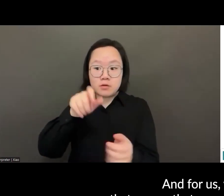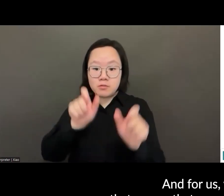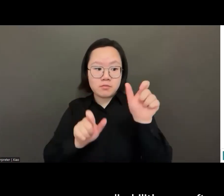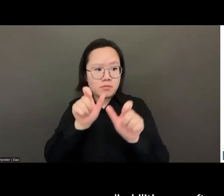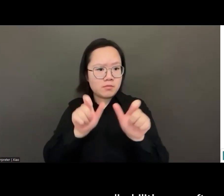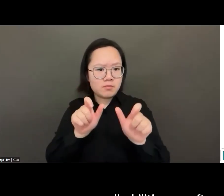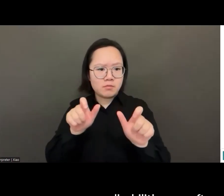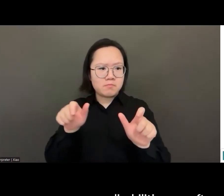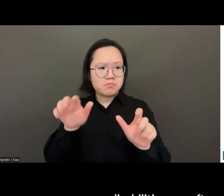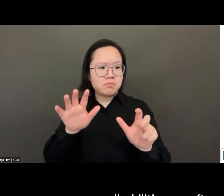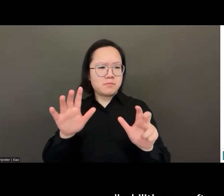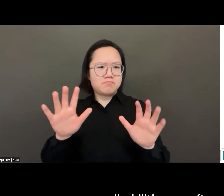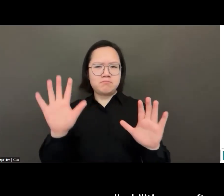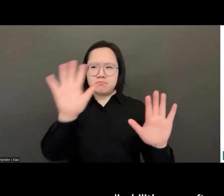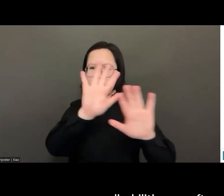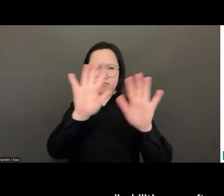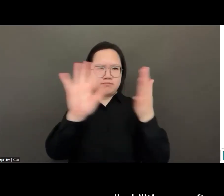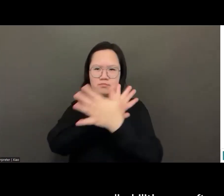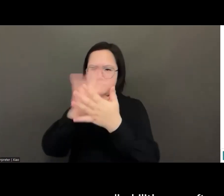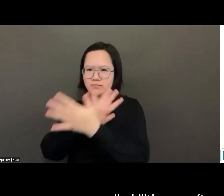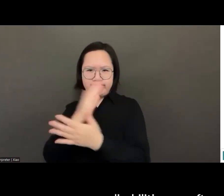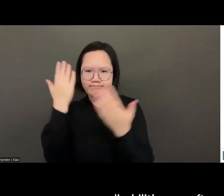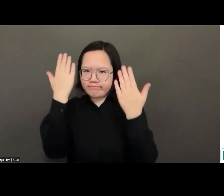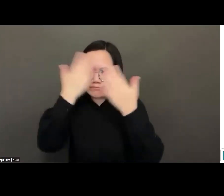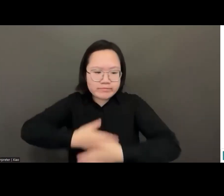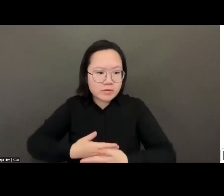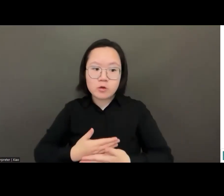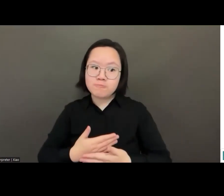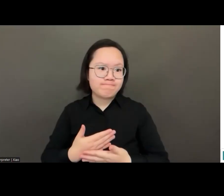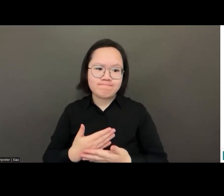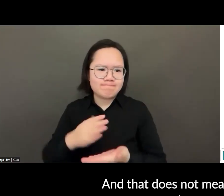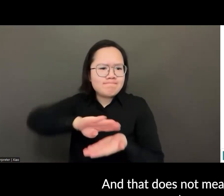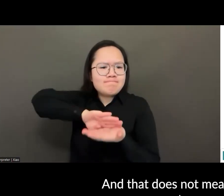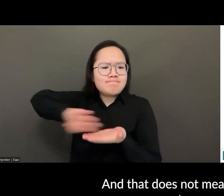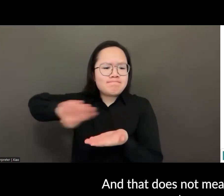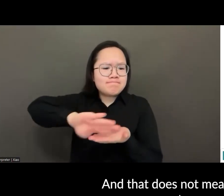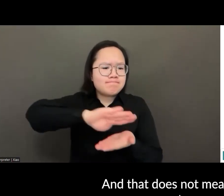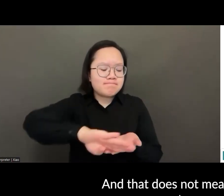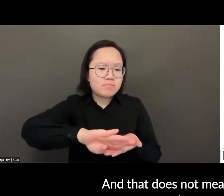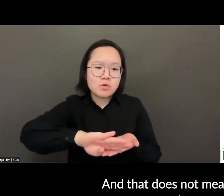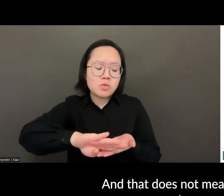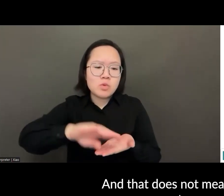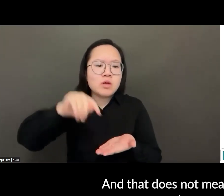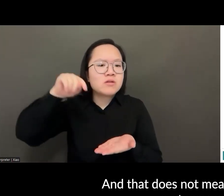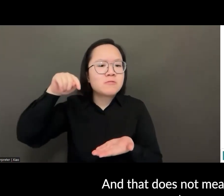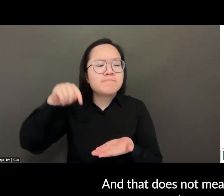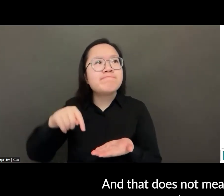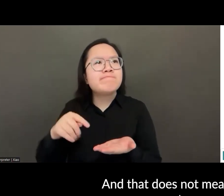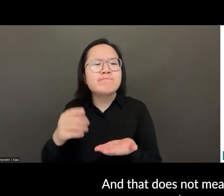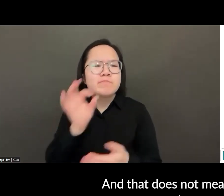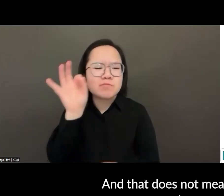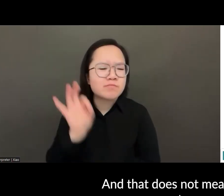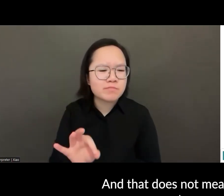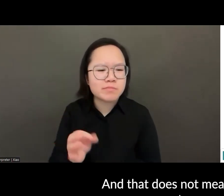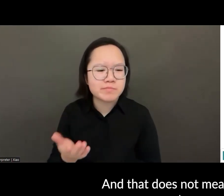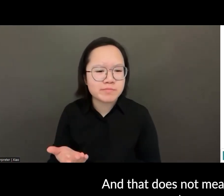with complex disabilities are often very much excluded. And that does not mean because, services